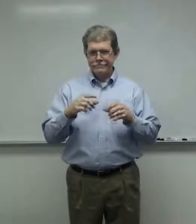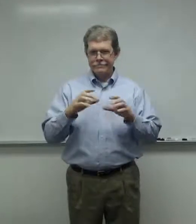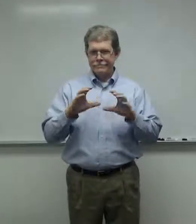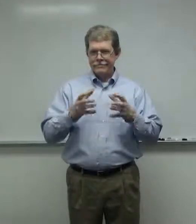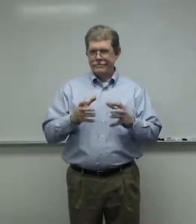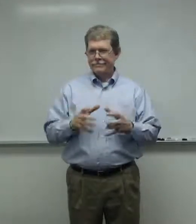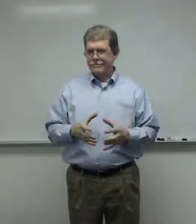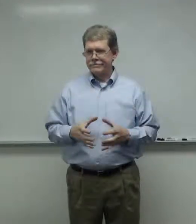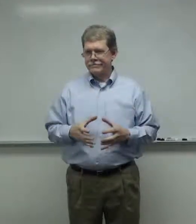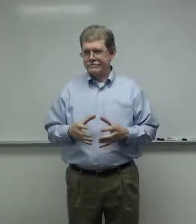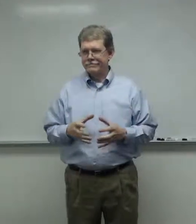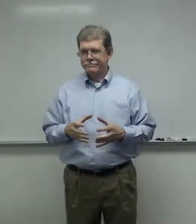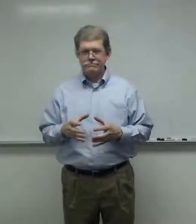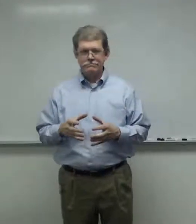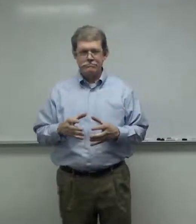class.